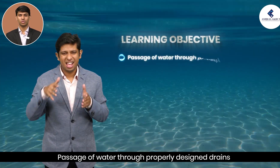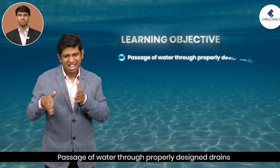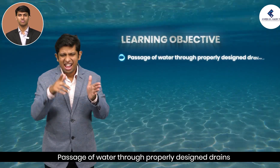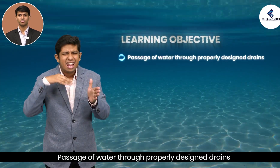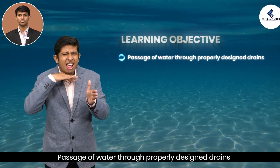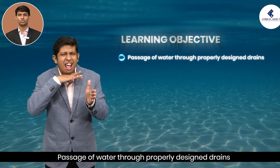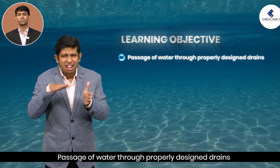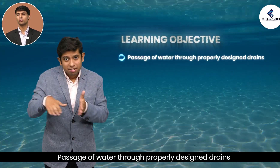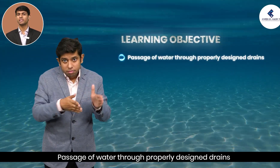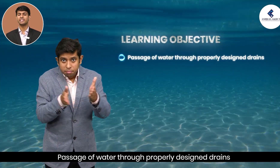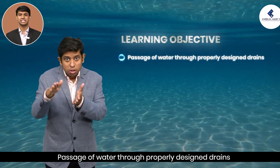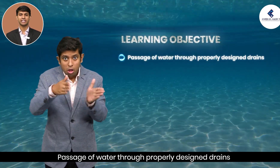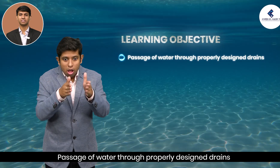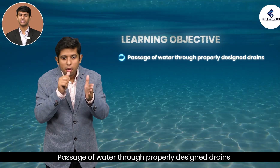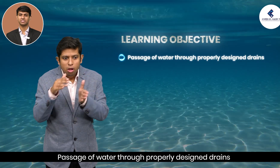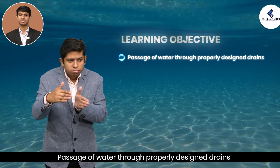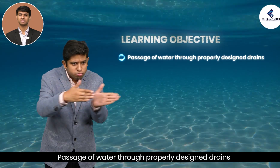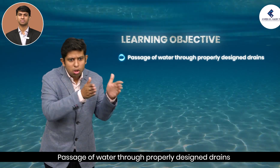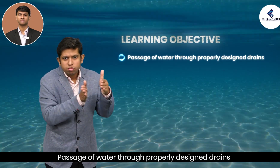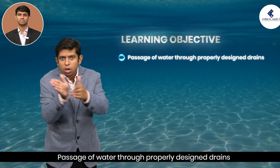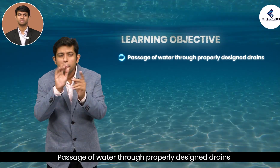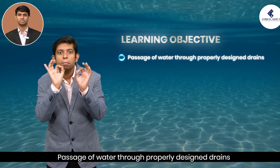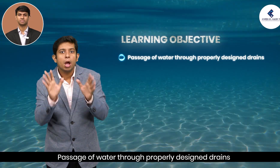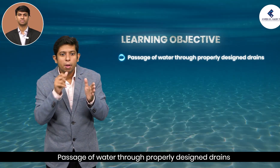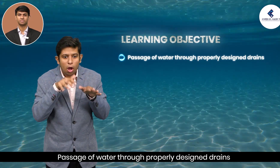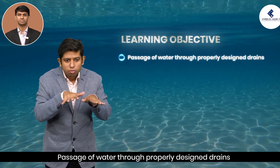passage of water through properly designed drains,